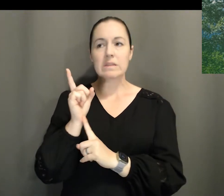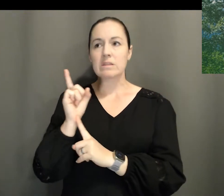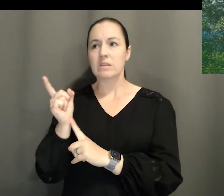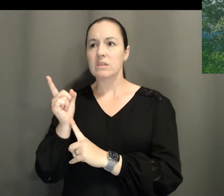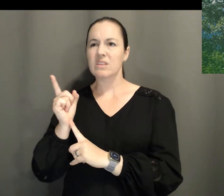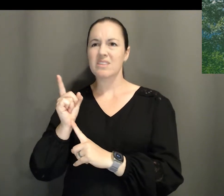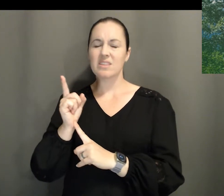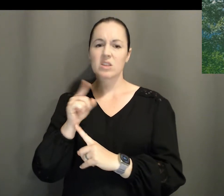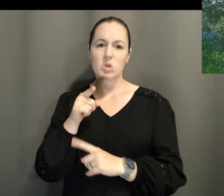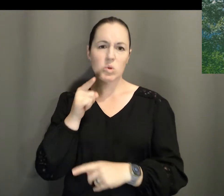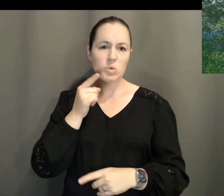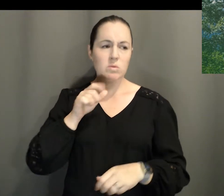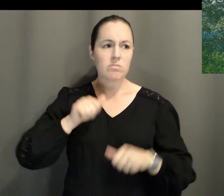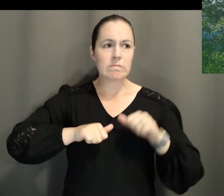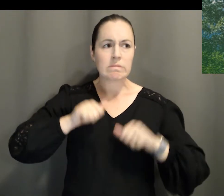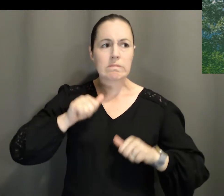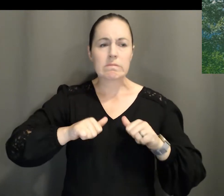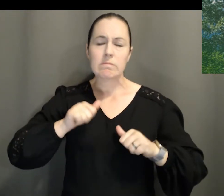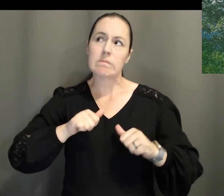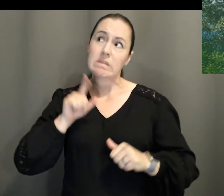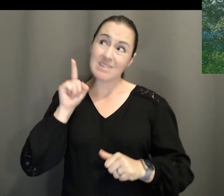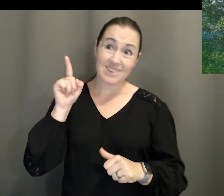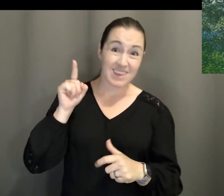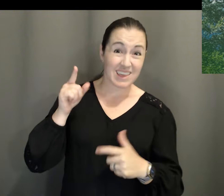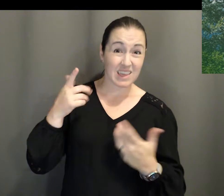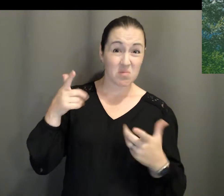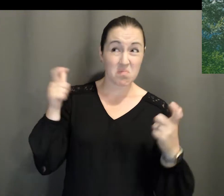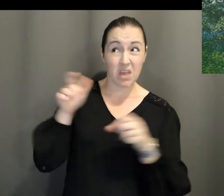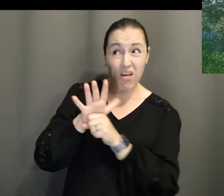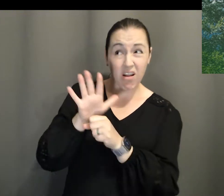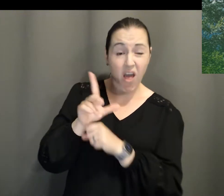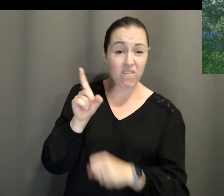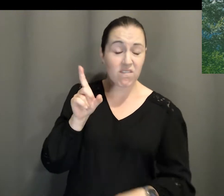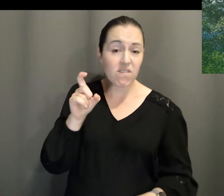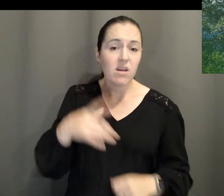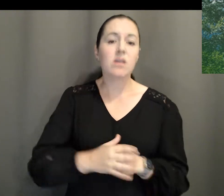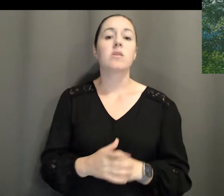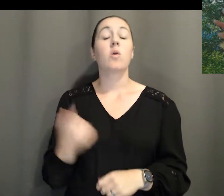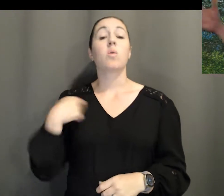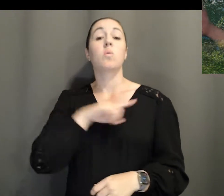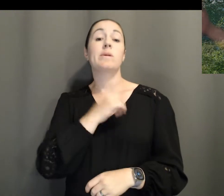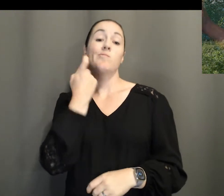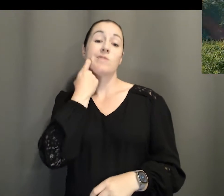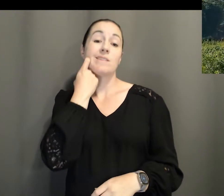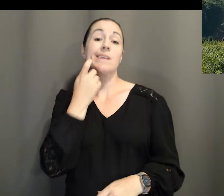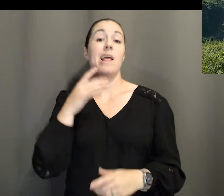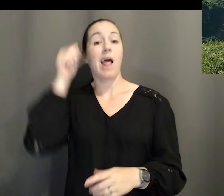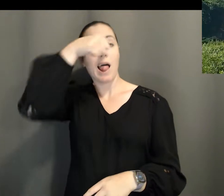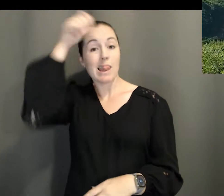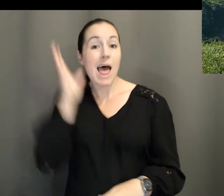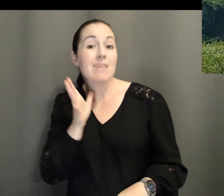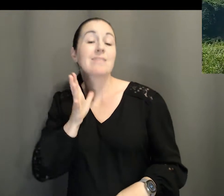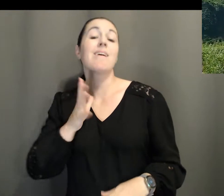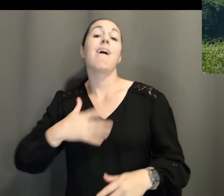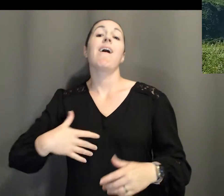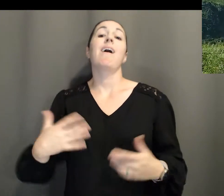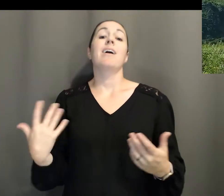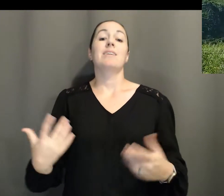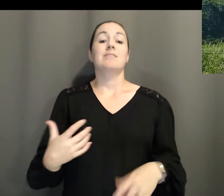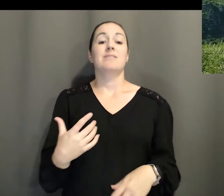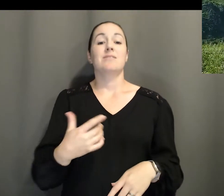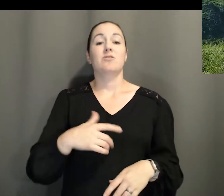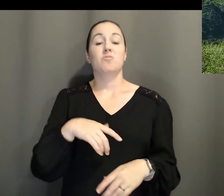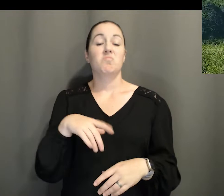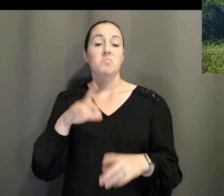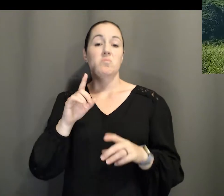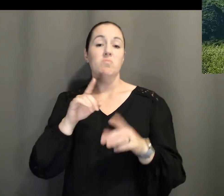it comes down to moments that you go, is he big enough? We have been up in Alaska with the mission team for 10